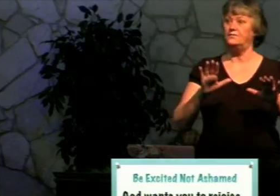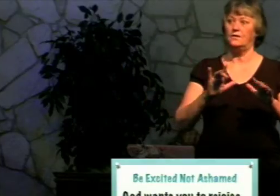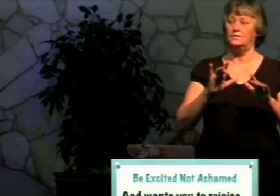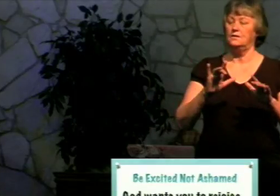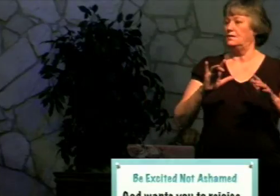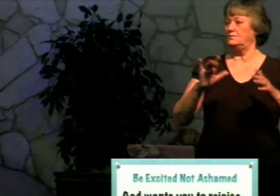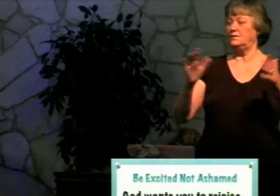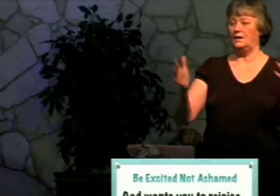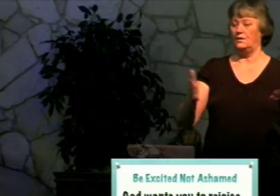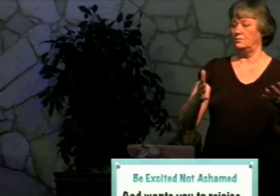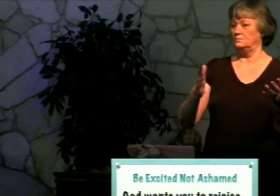wonderful,